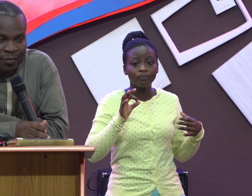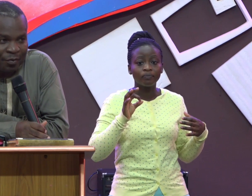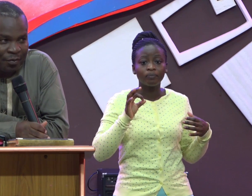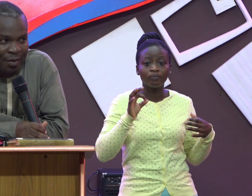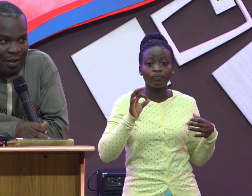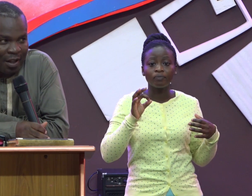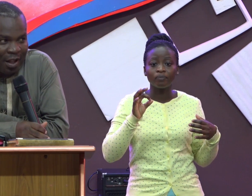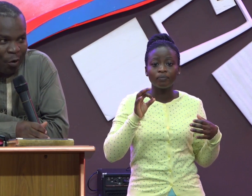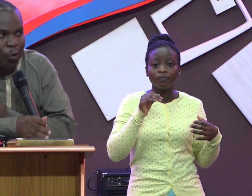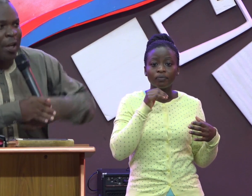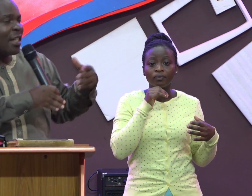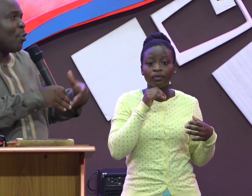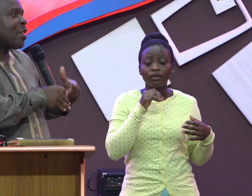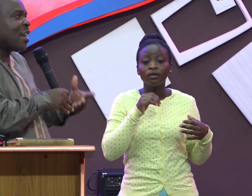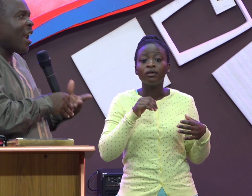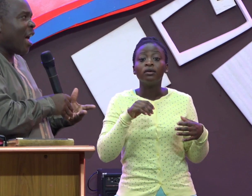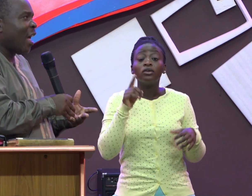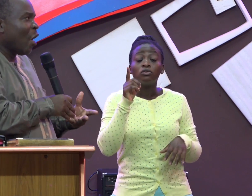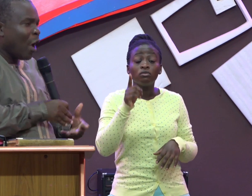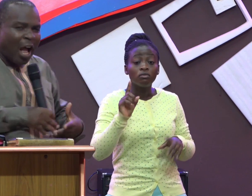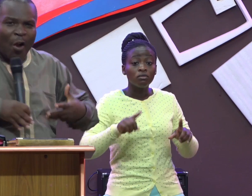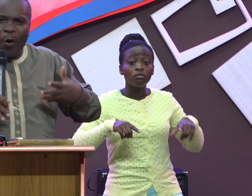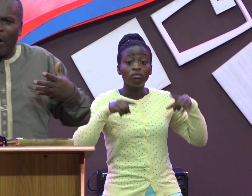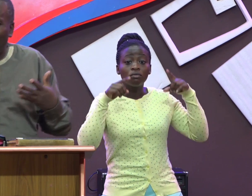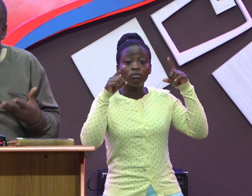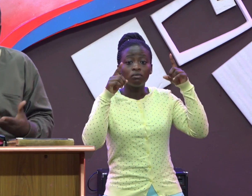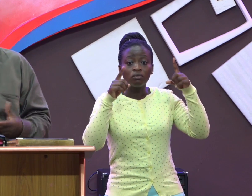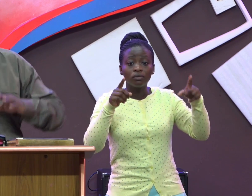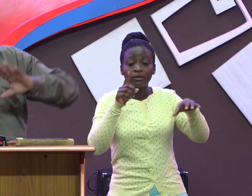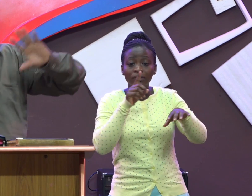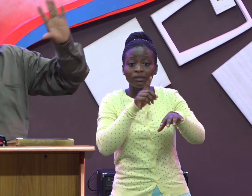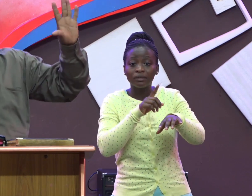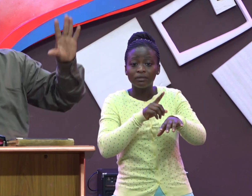lively. Otuke chano sigala.